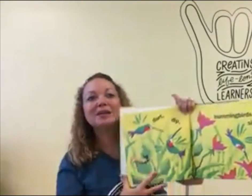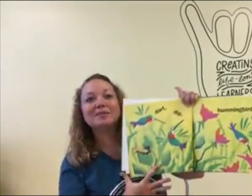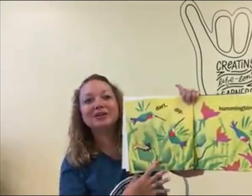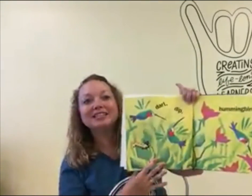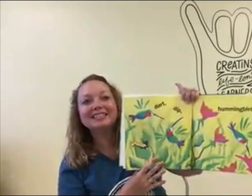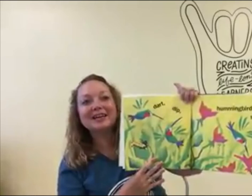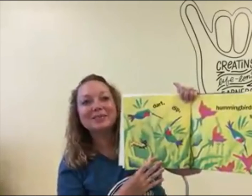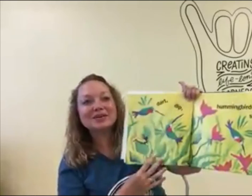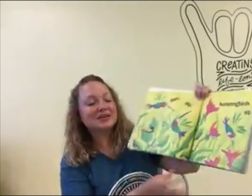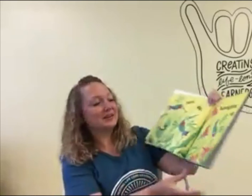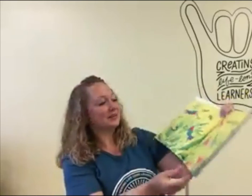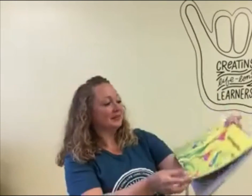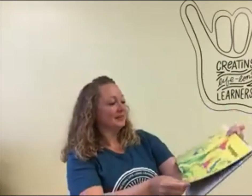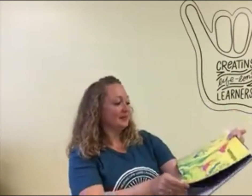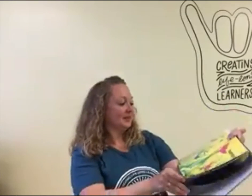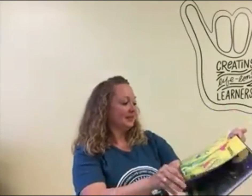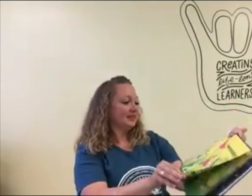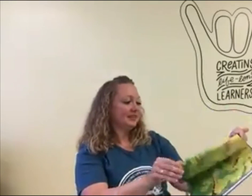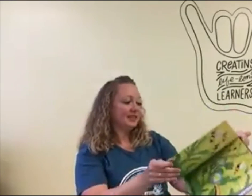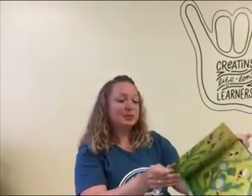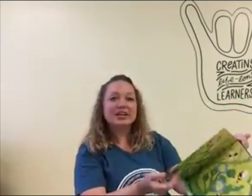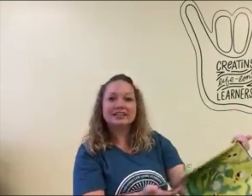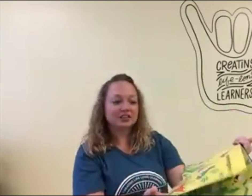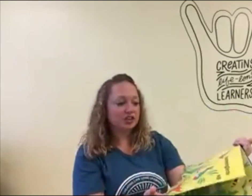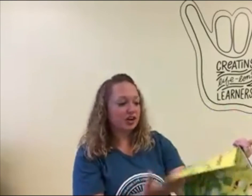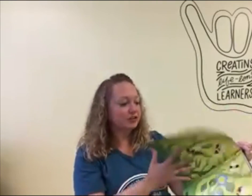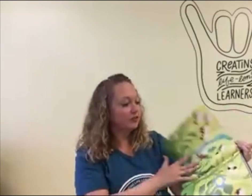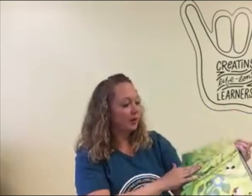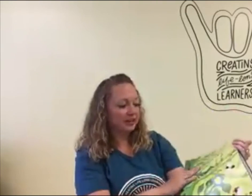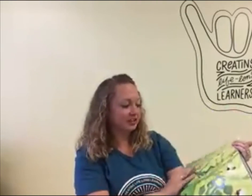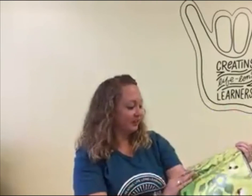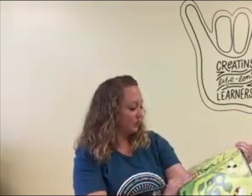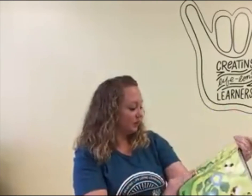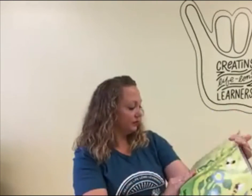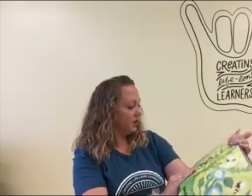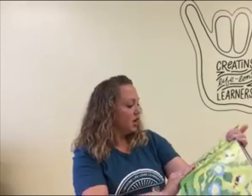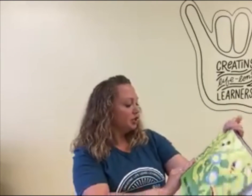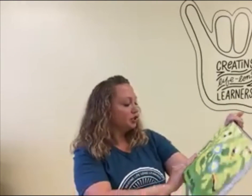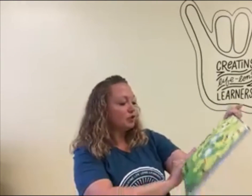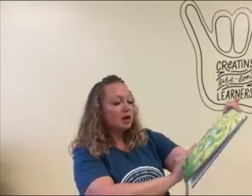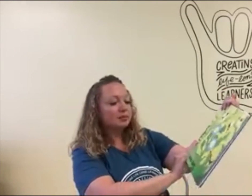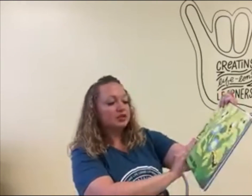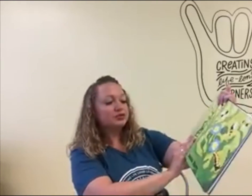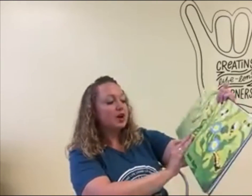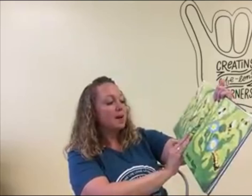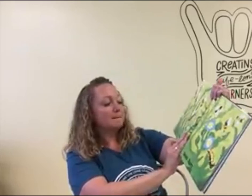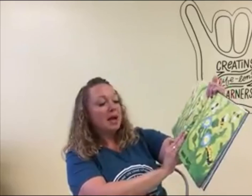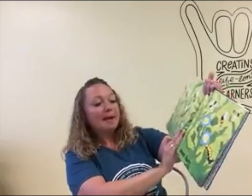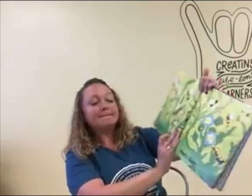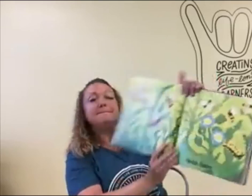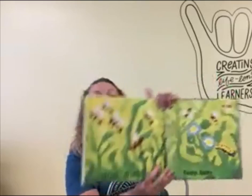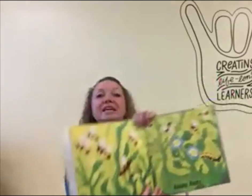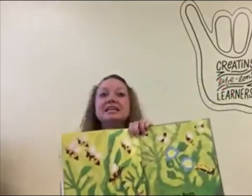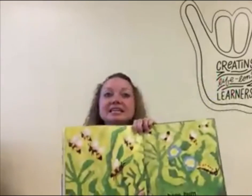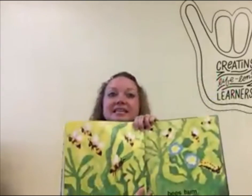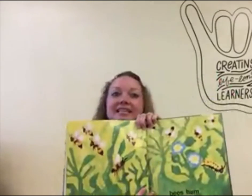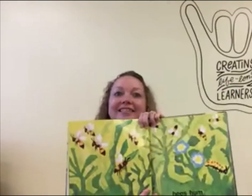Hummingbird, sip. This book has such colorful pages. It's wonderful. Strum, drum, bees